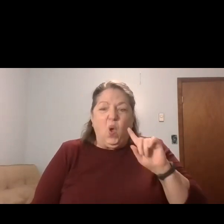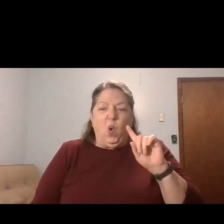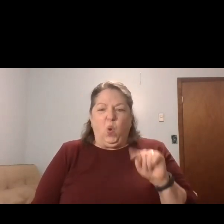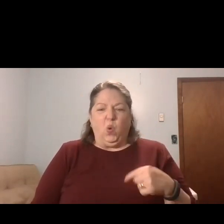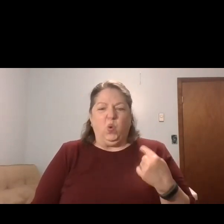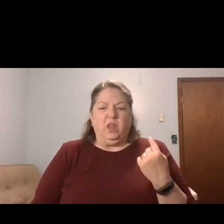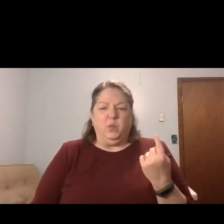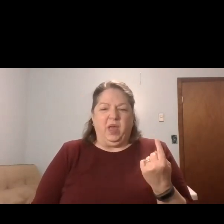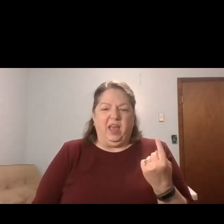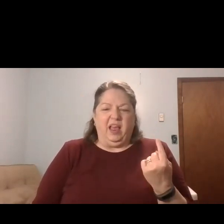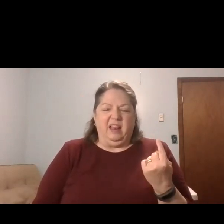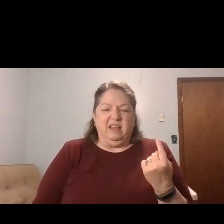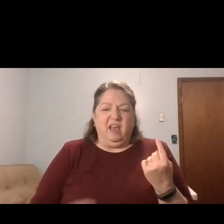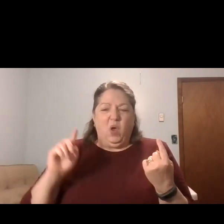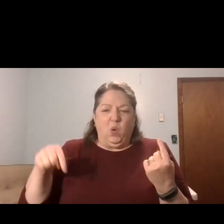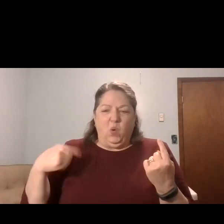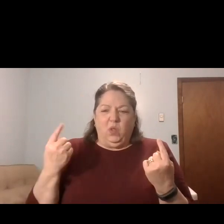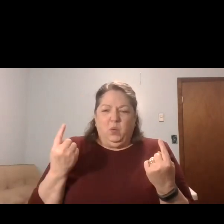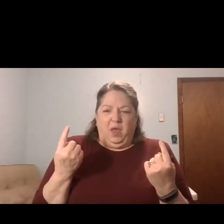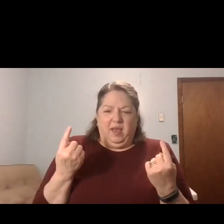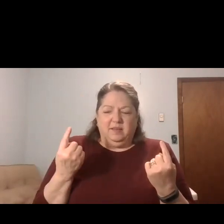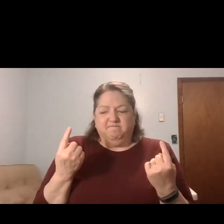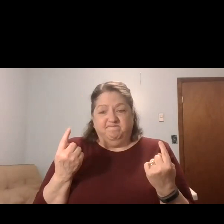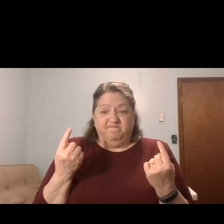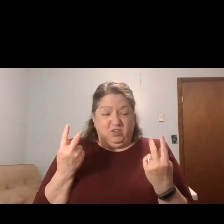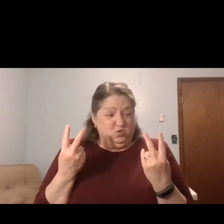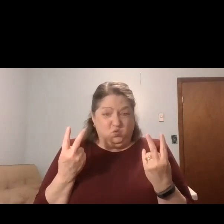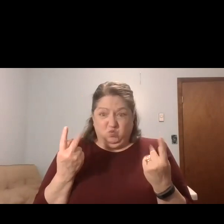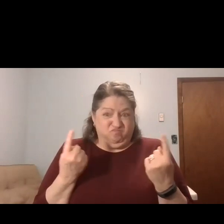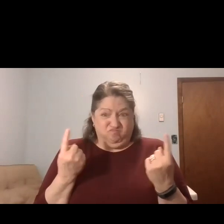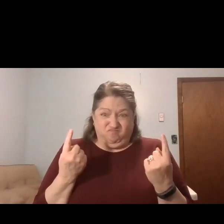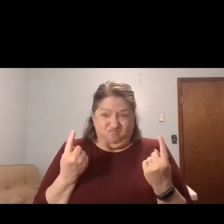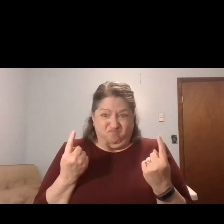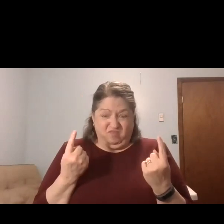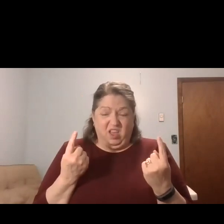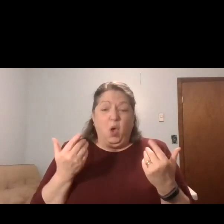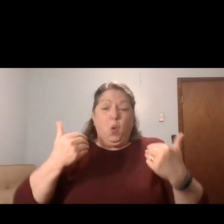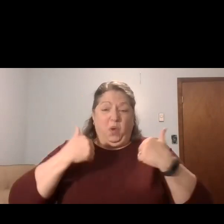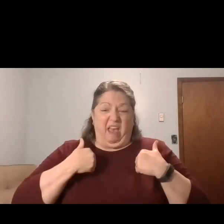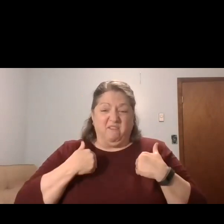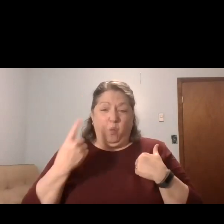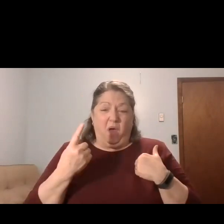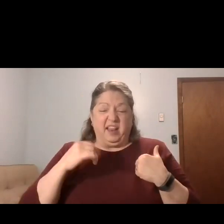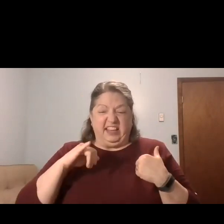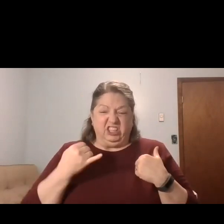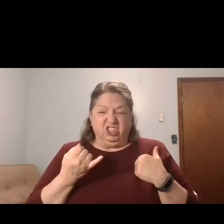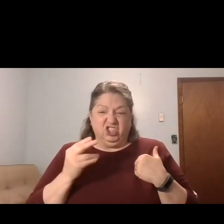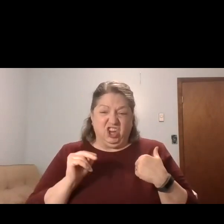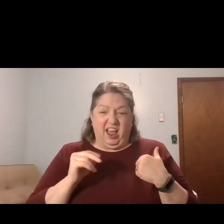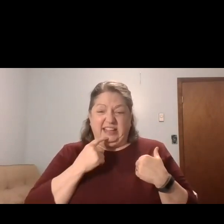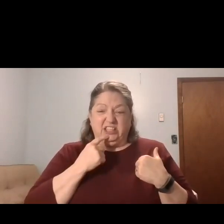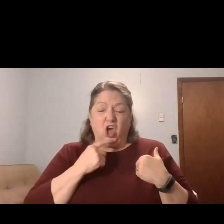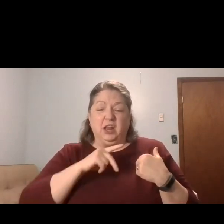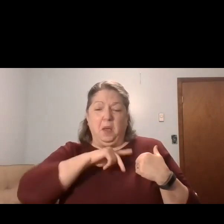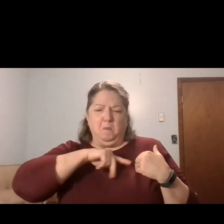Bible. He's found in John 14, 30. He's also a prince. Do you know that? He's actually called the prince of